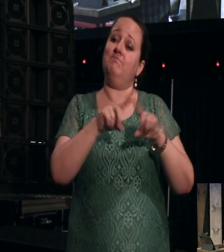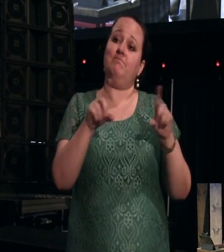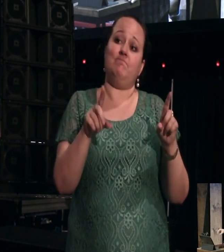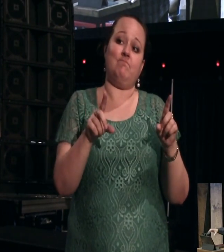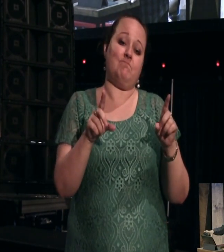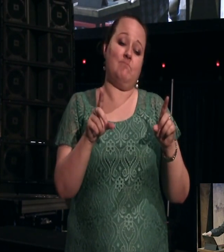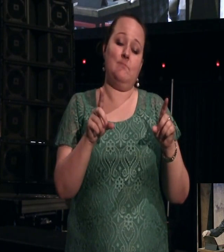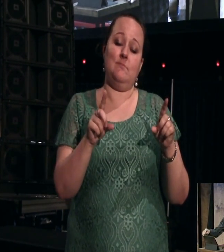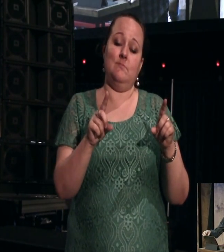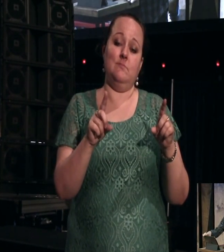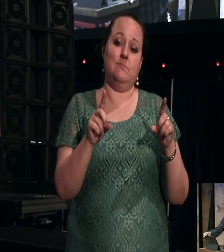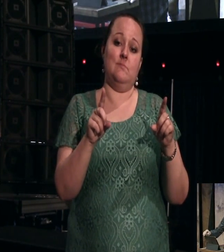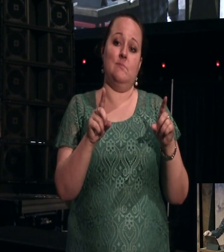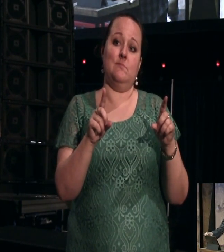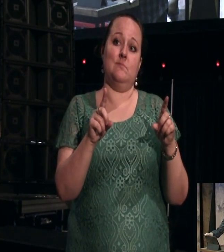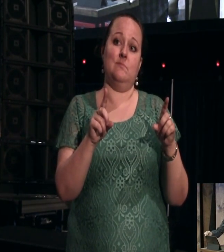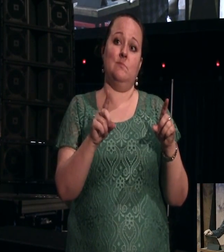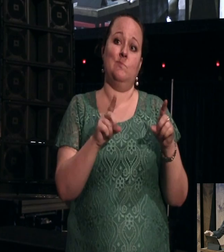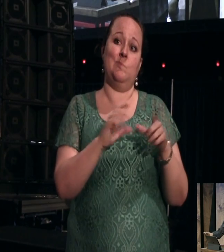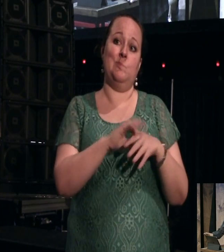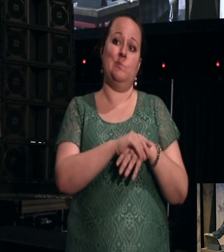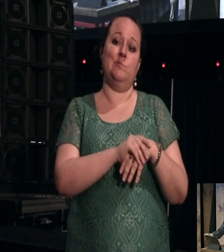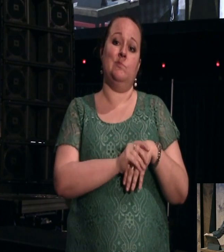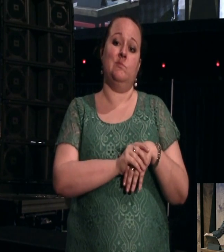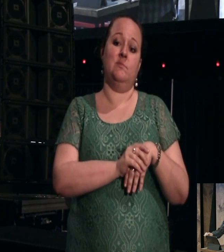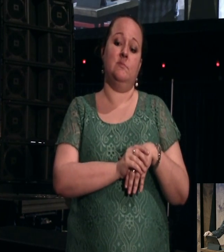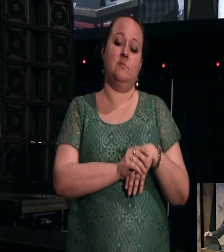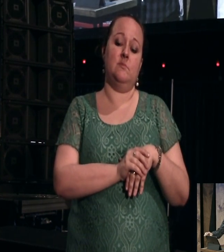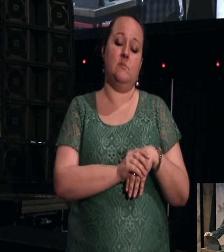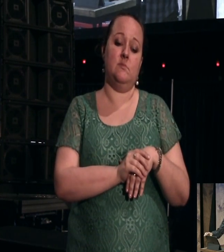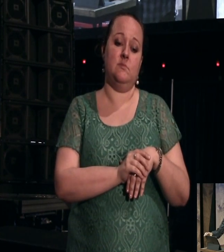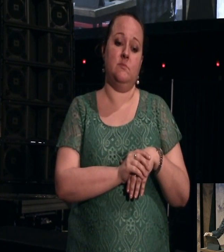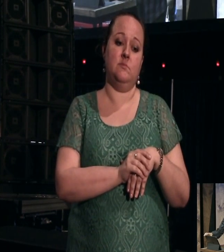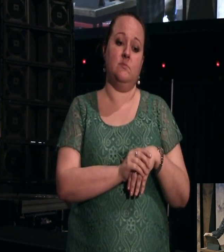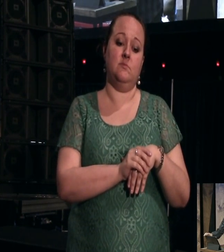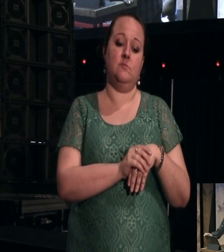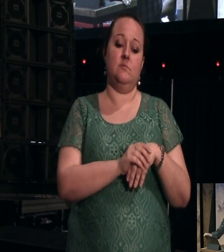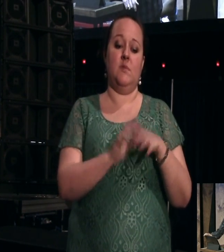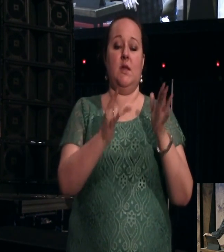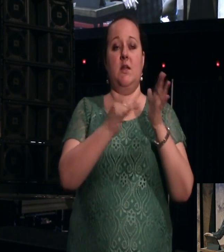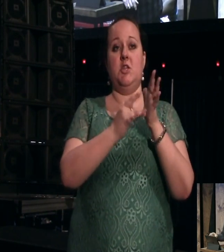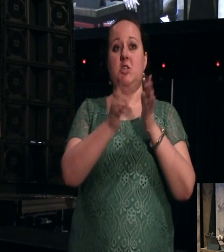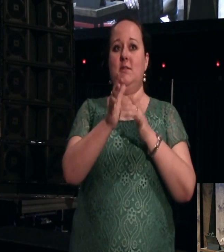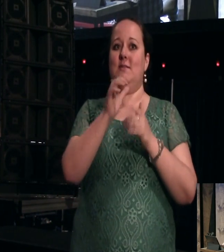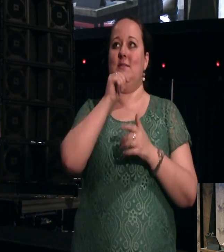someone in the room tonight, but maybe you just need to hear